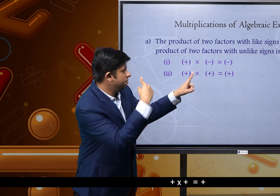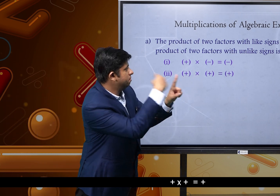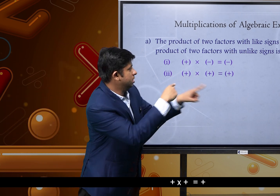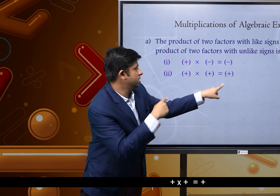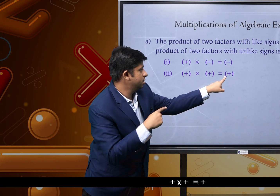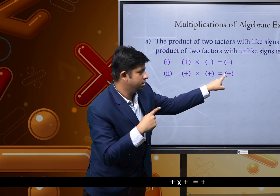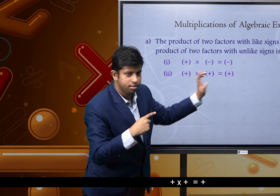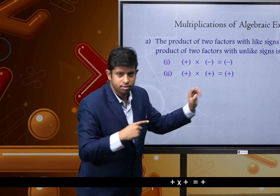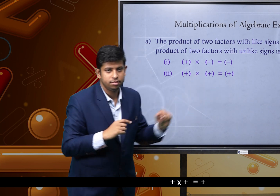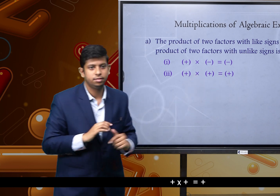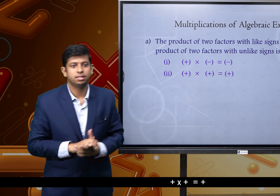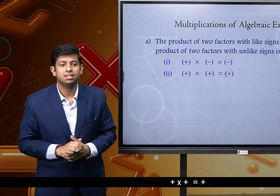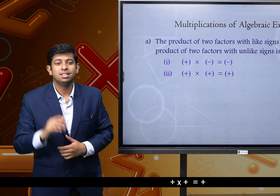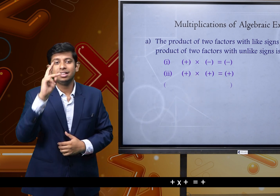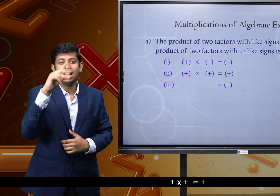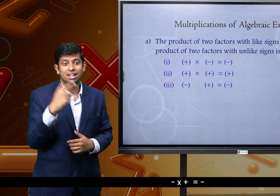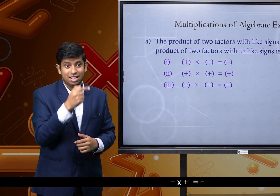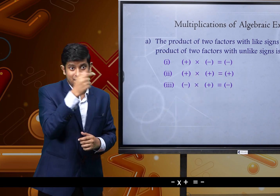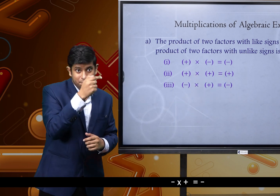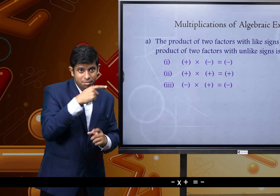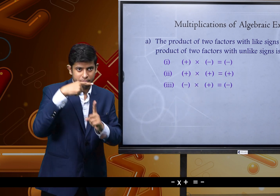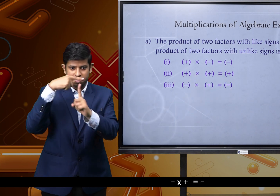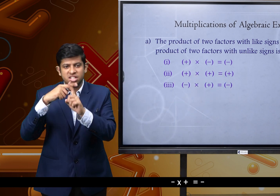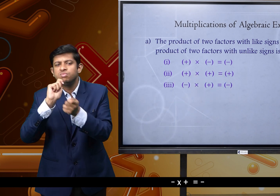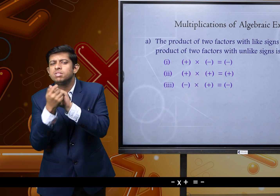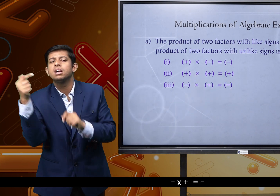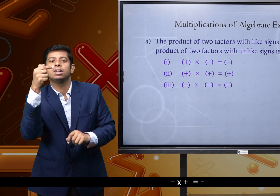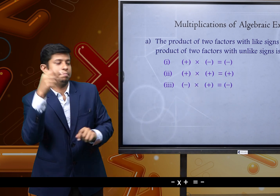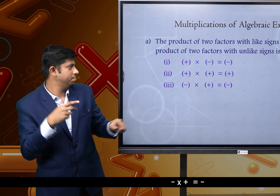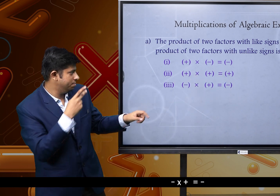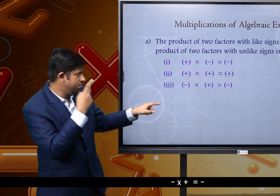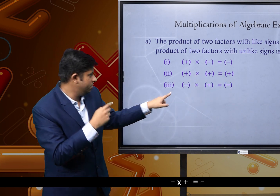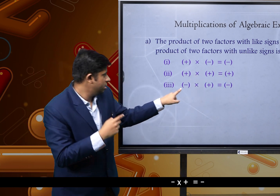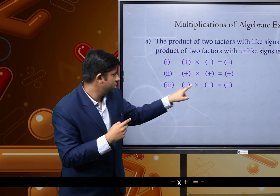Minus into plus is equal to minus.